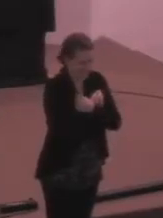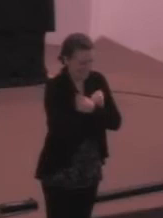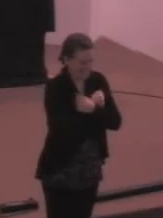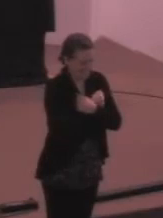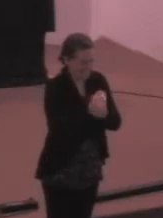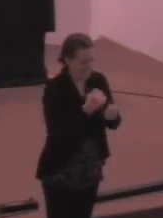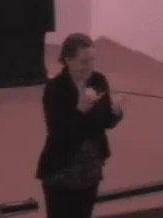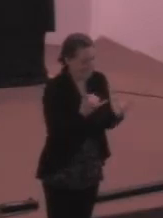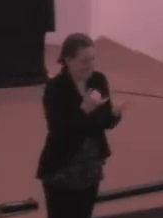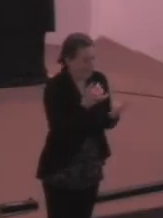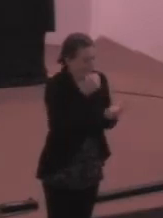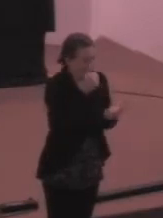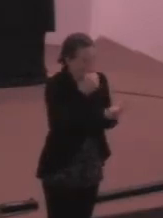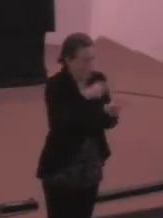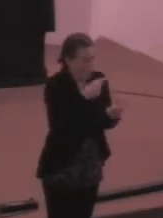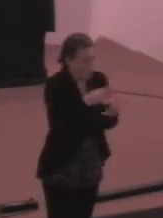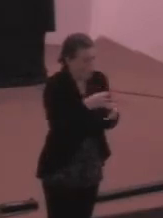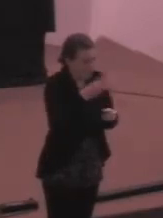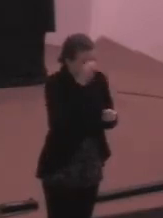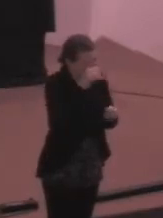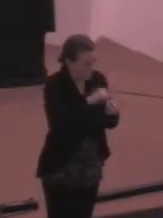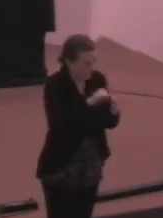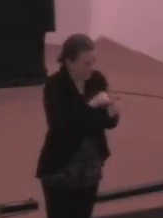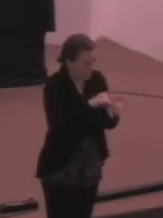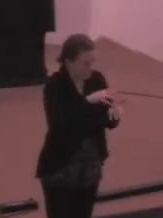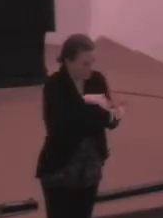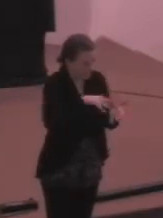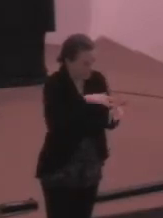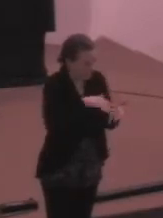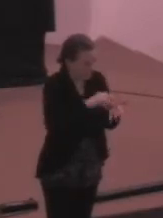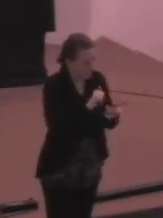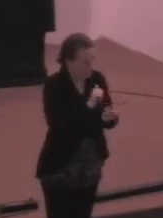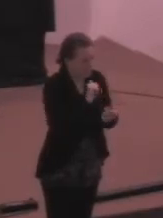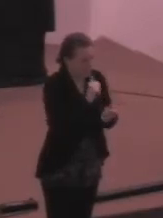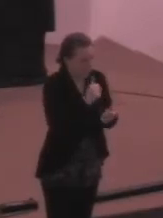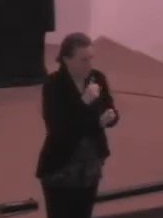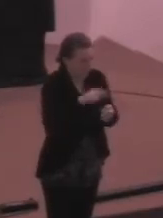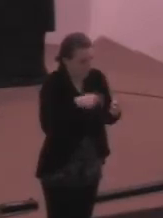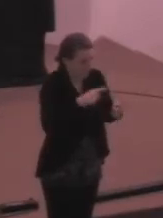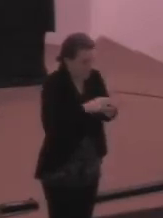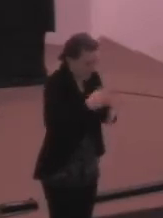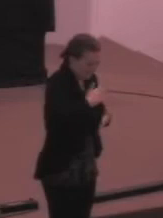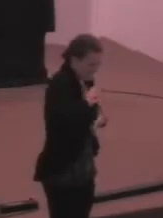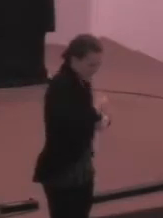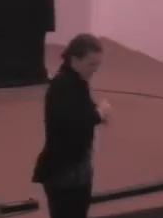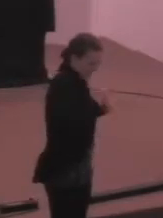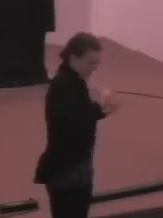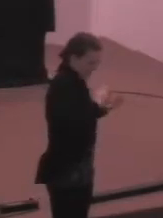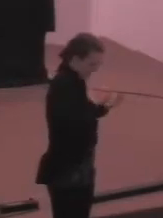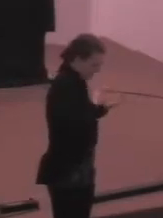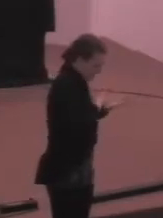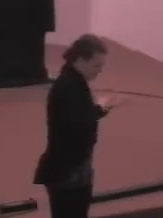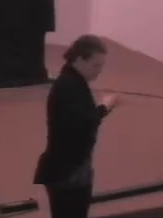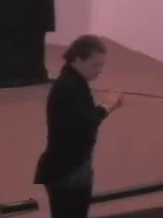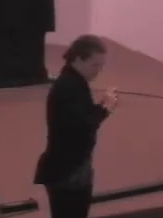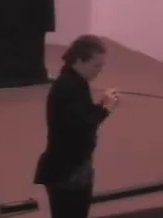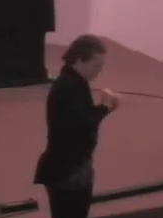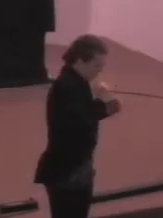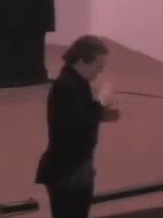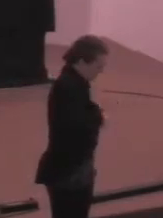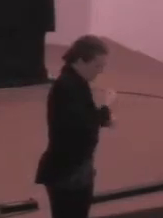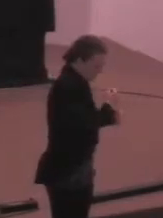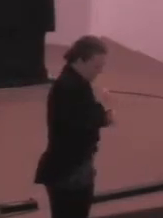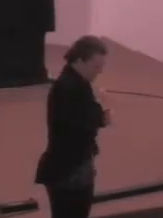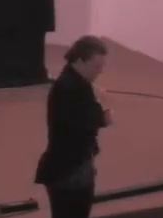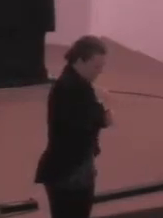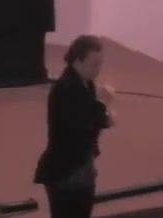Now, the thing that we're going to learn out of this killing kryptonite, it's not my life, it's not my truth, it's not my love,